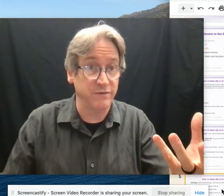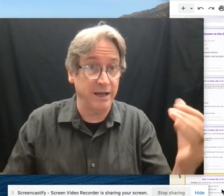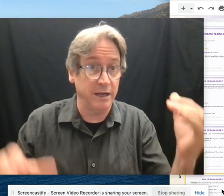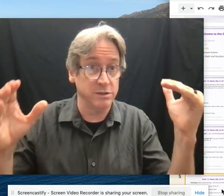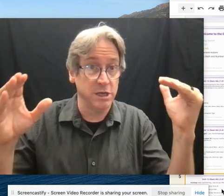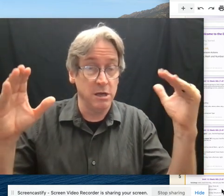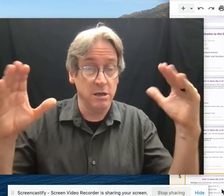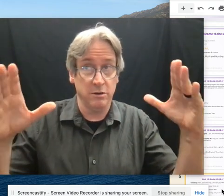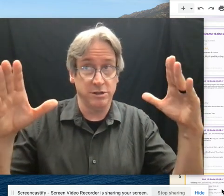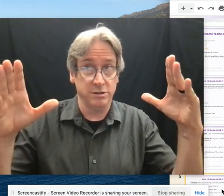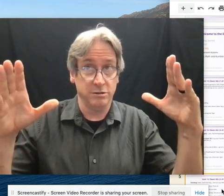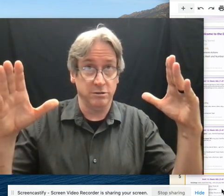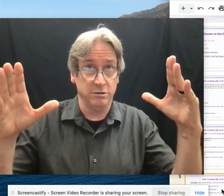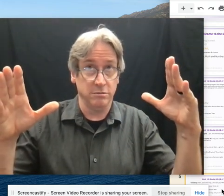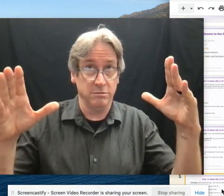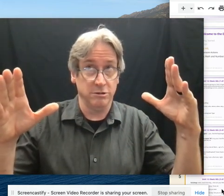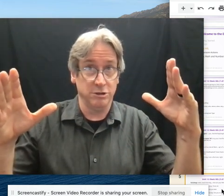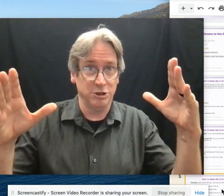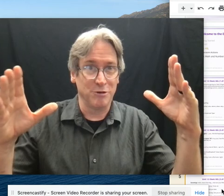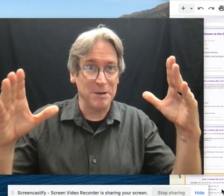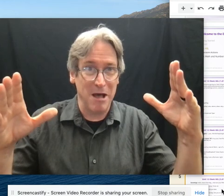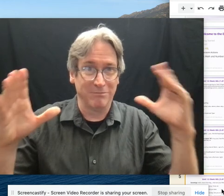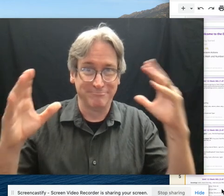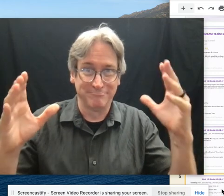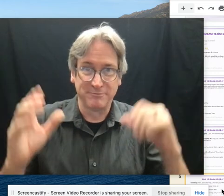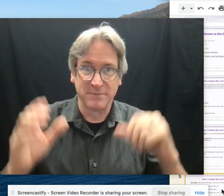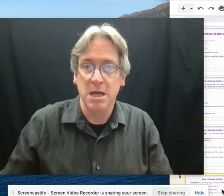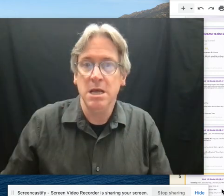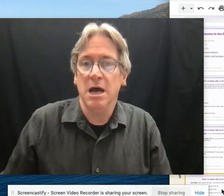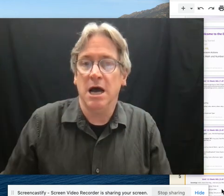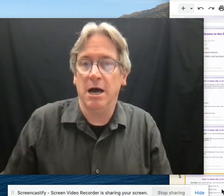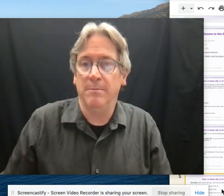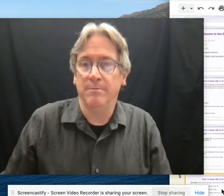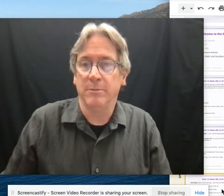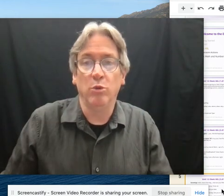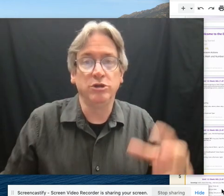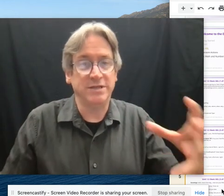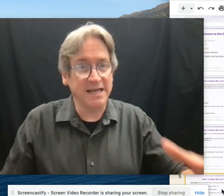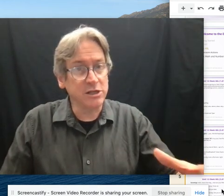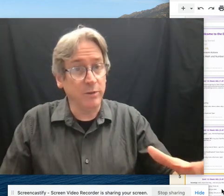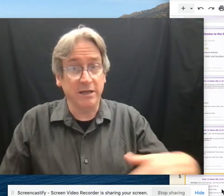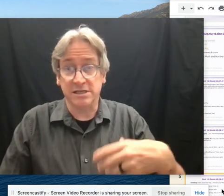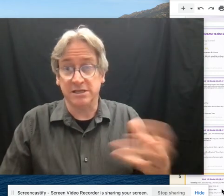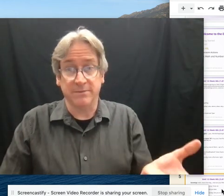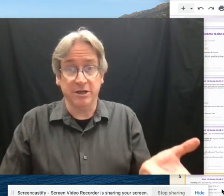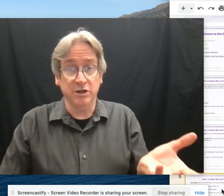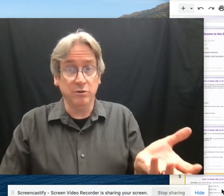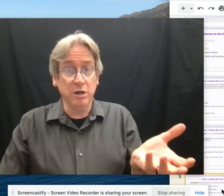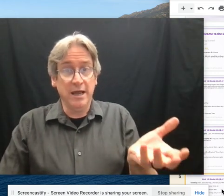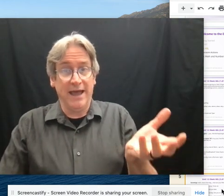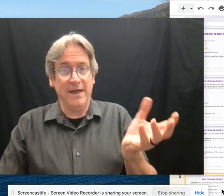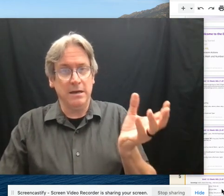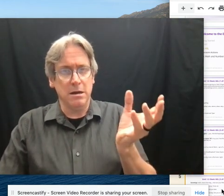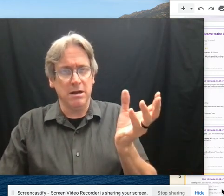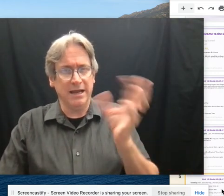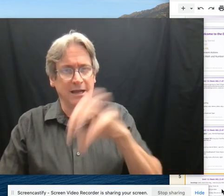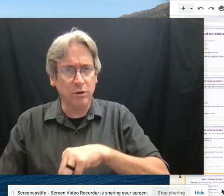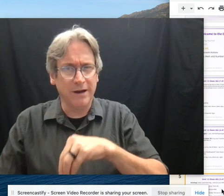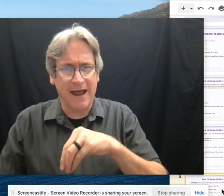those videos, those should ring a bell. We'll do days of the week. This is something new. And